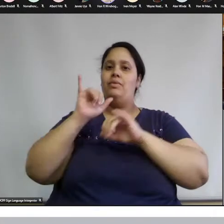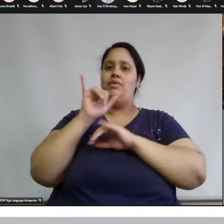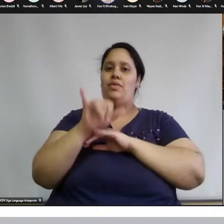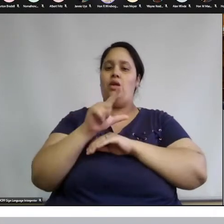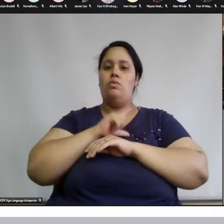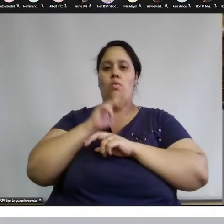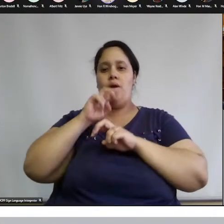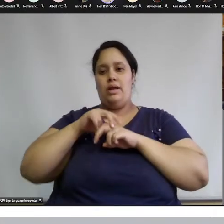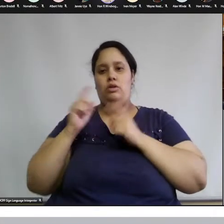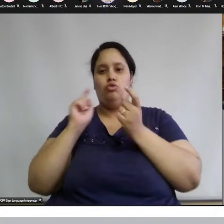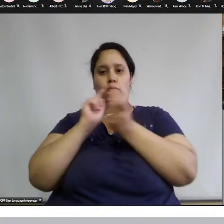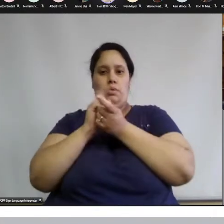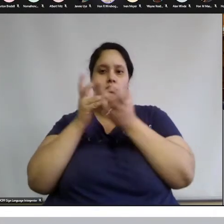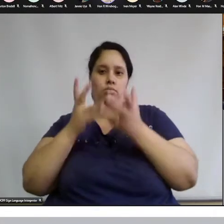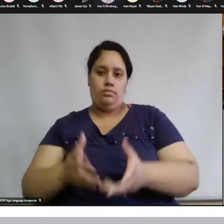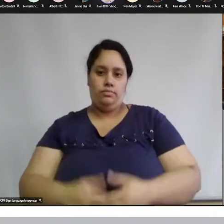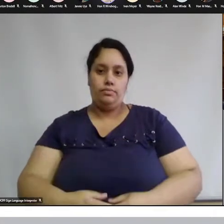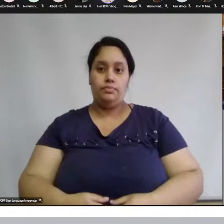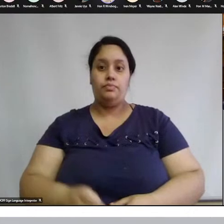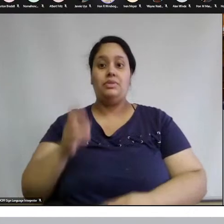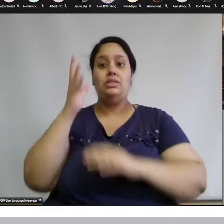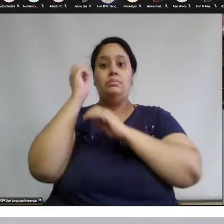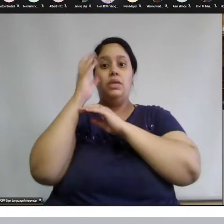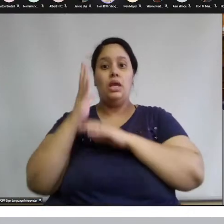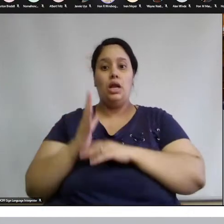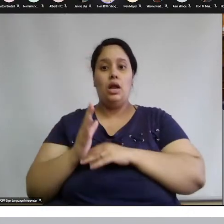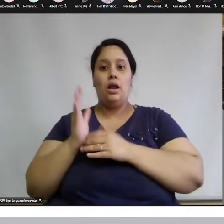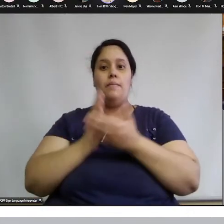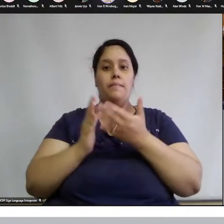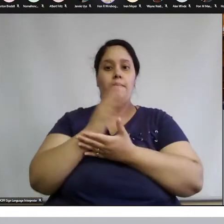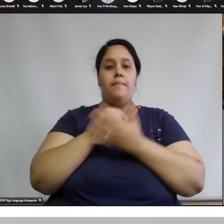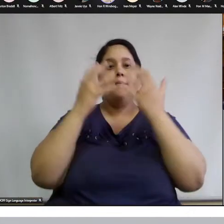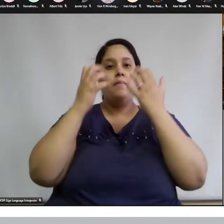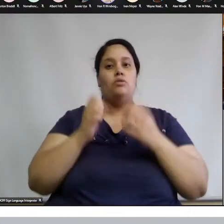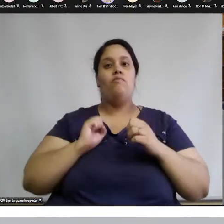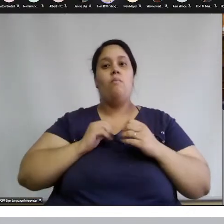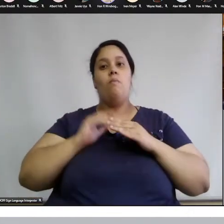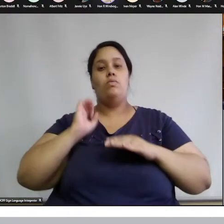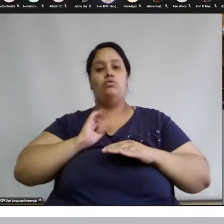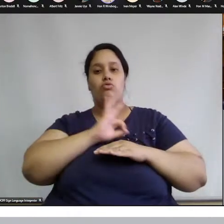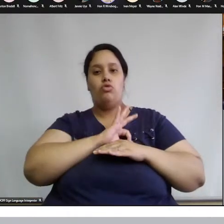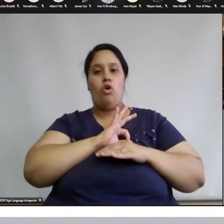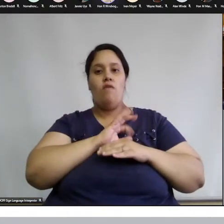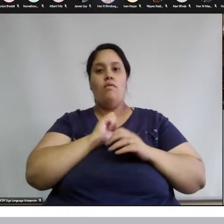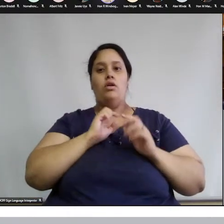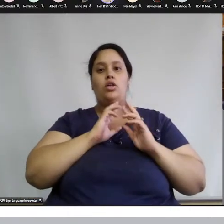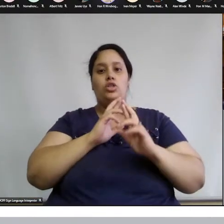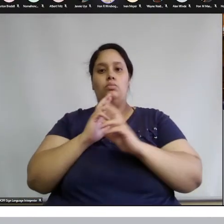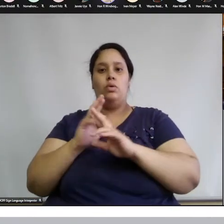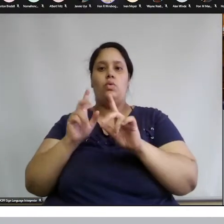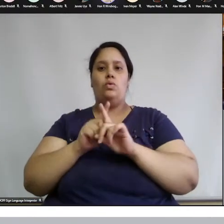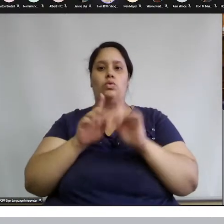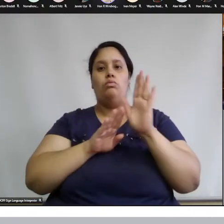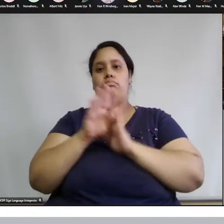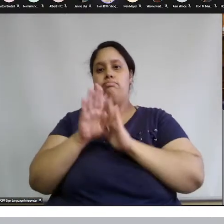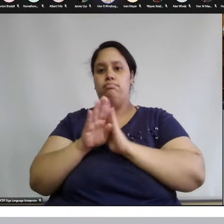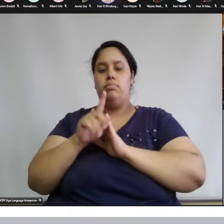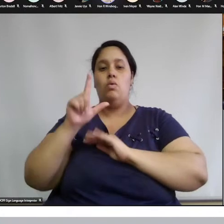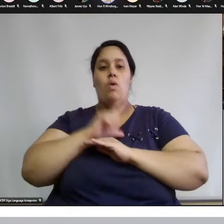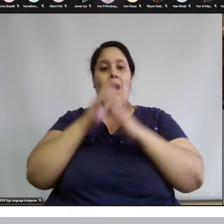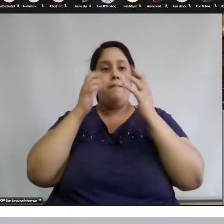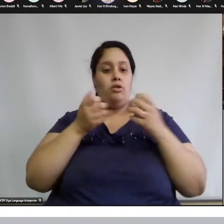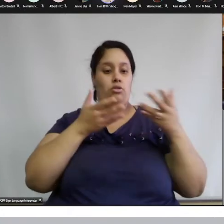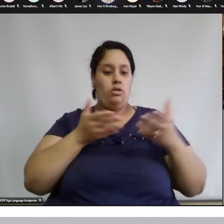it meets. Speaker, this budget should make provision for more staff members in response to the resurgence. The budget does not